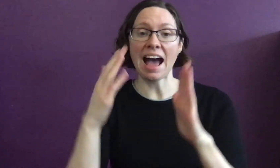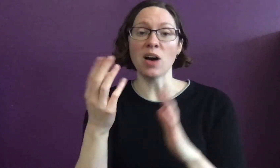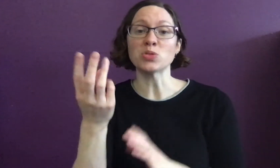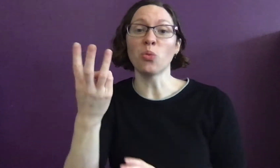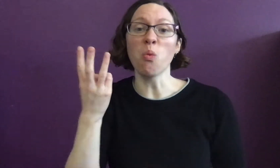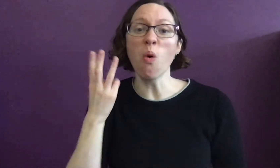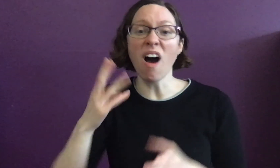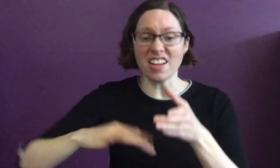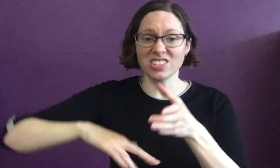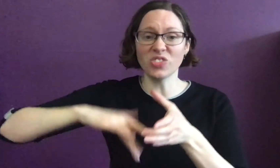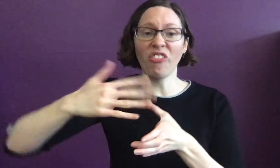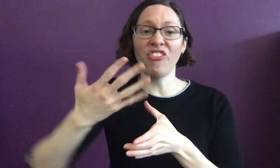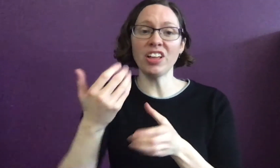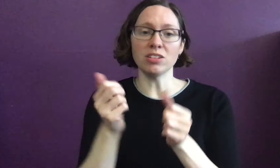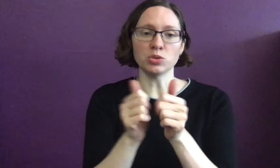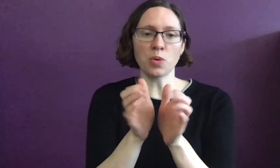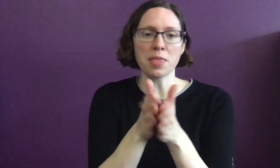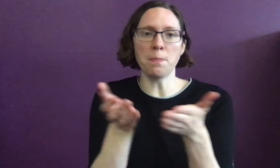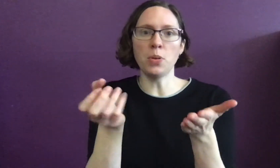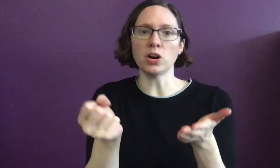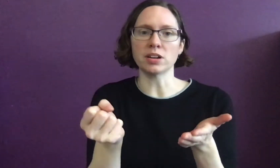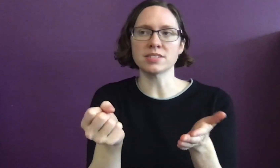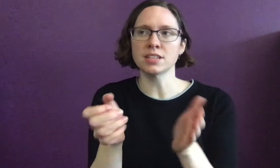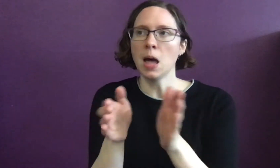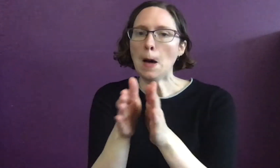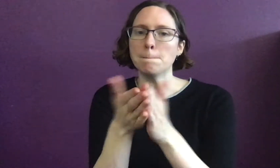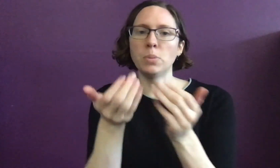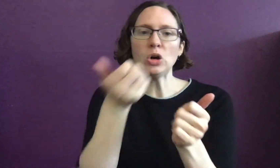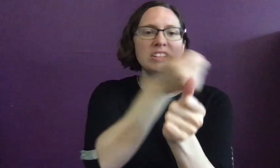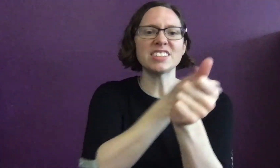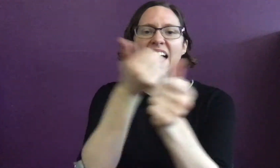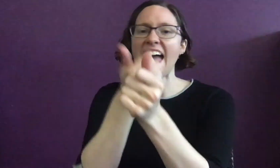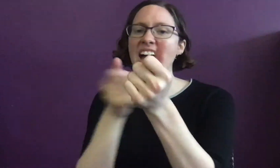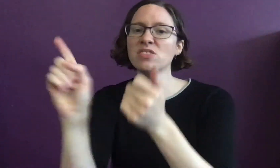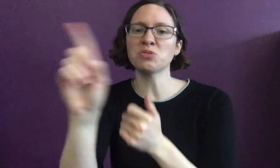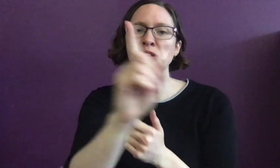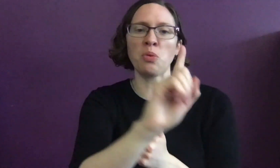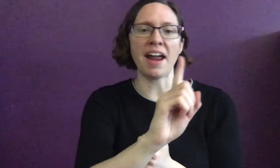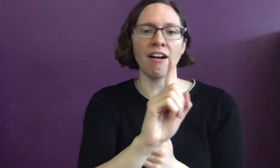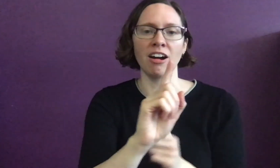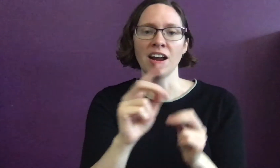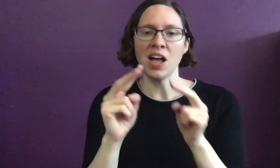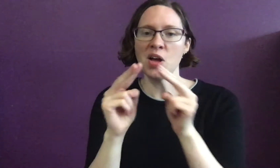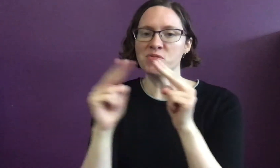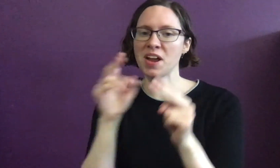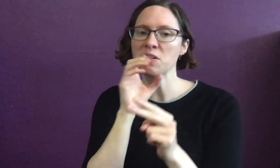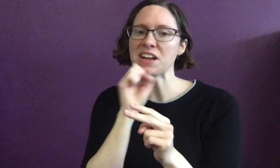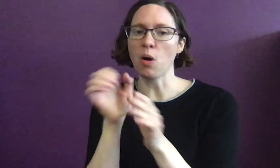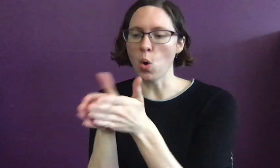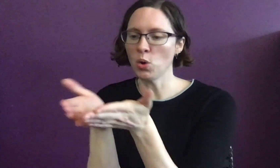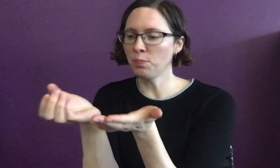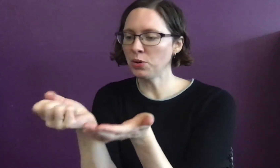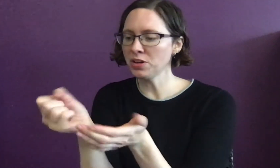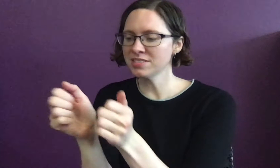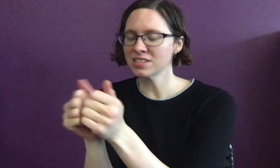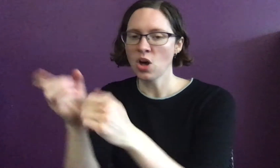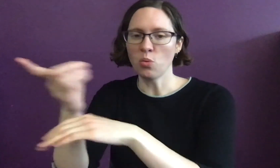house was filled with books, books everywhere. Very old books